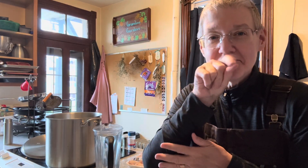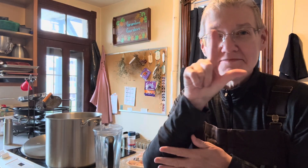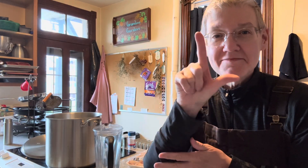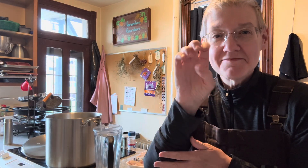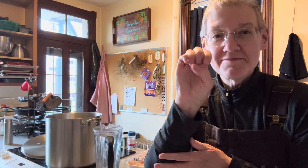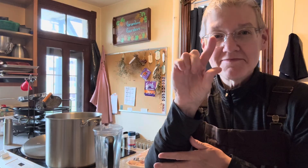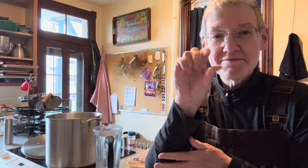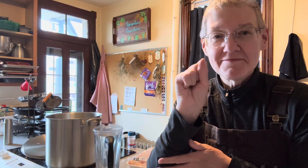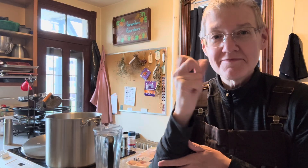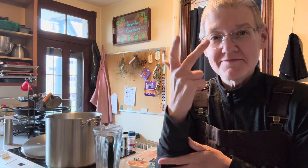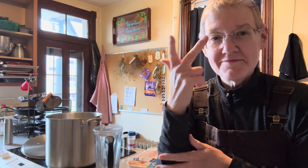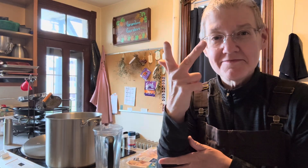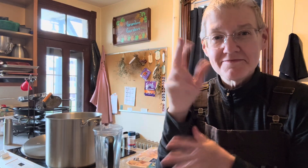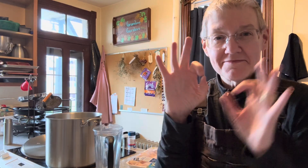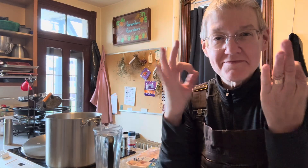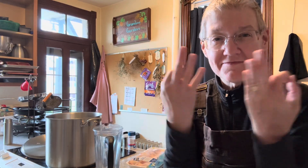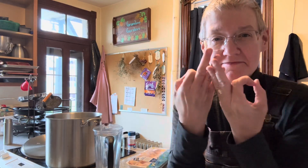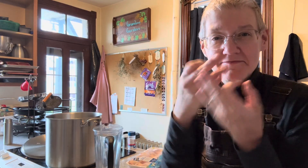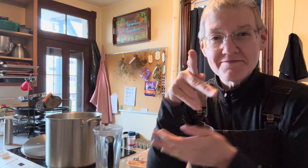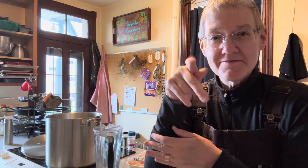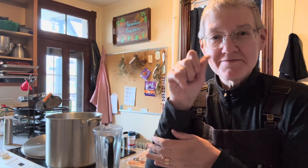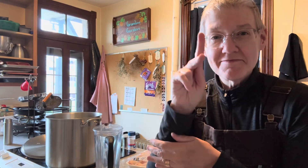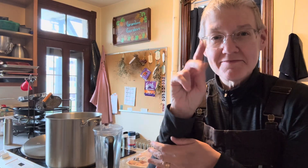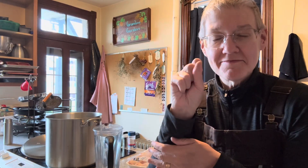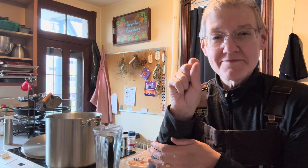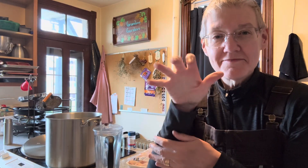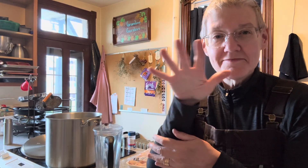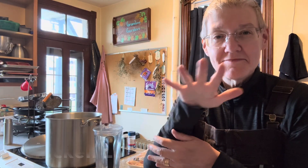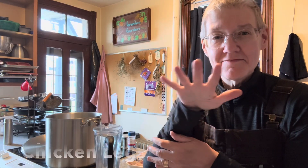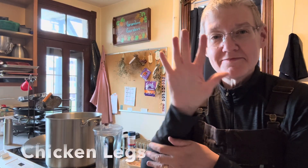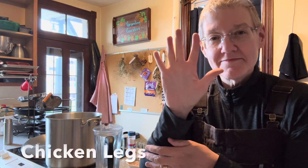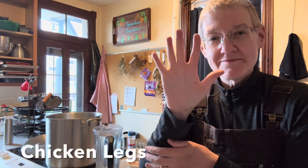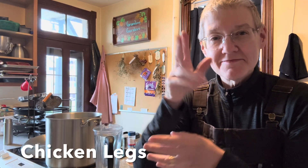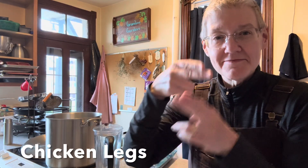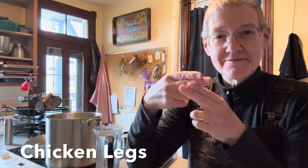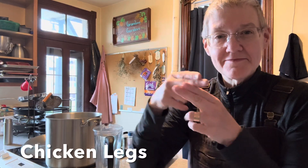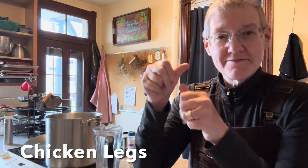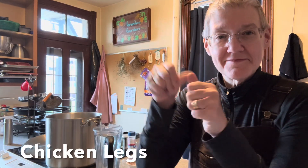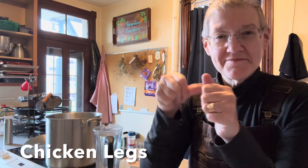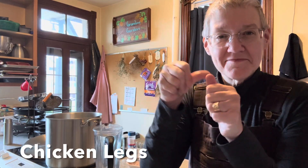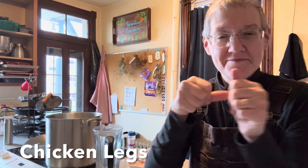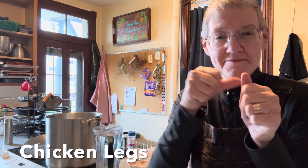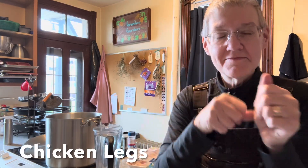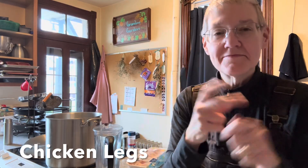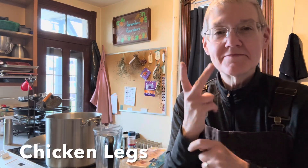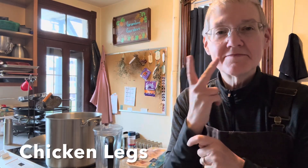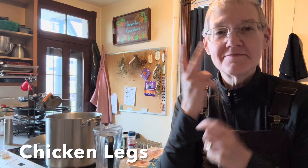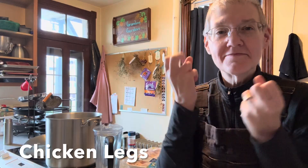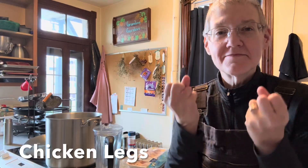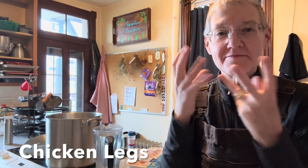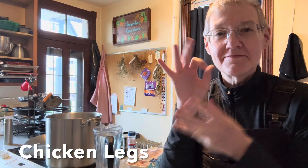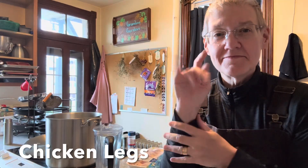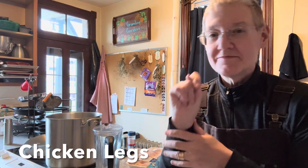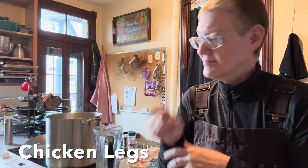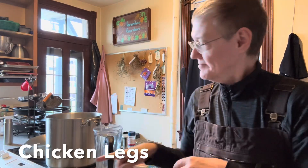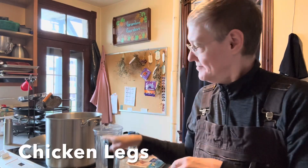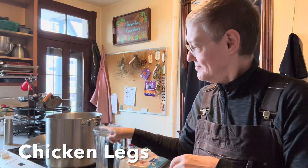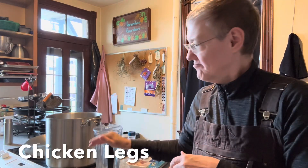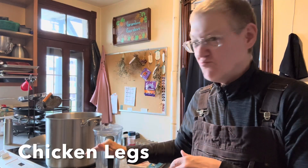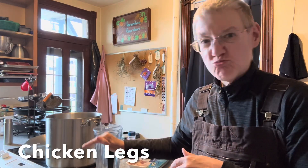I bought 3 family packs of chicken thighs, about 5 pounds each. So we'll see how many fit in the